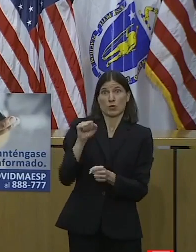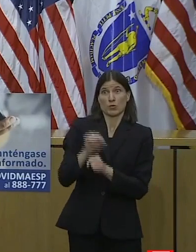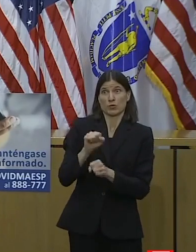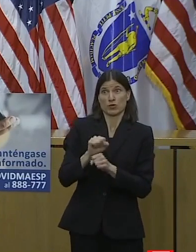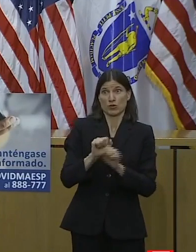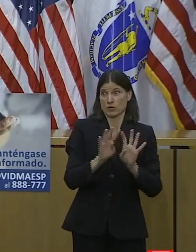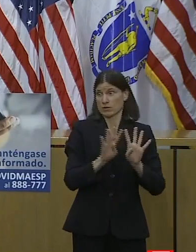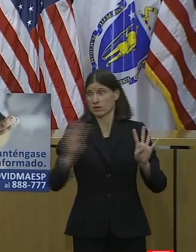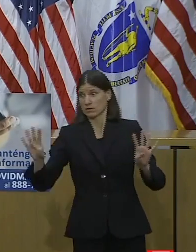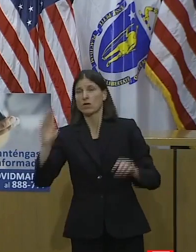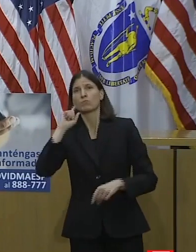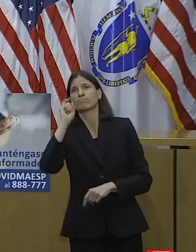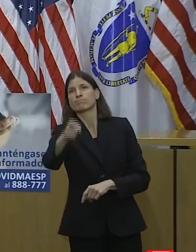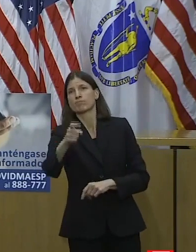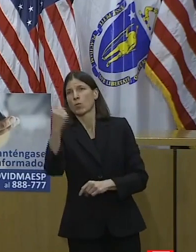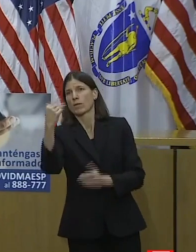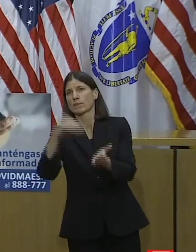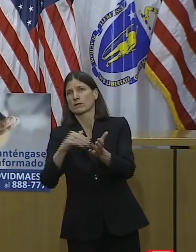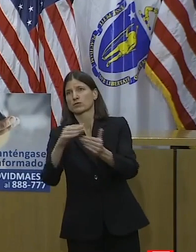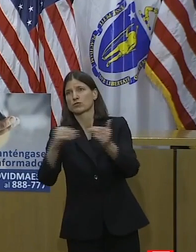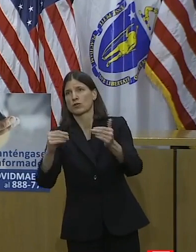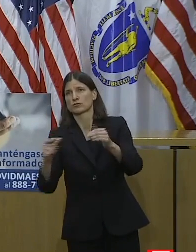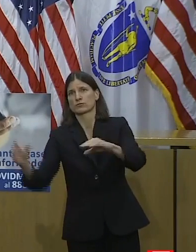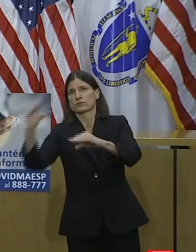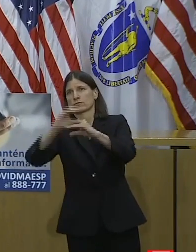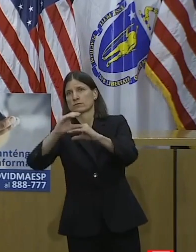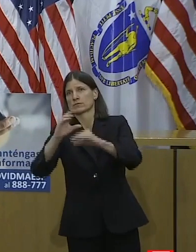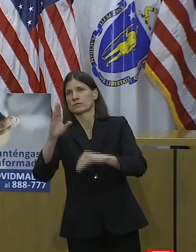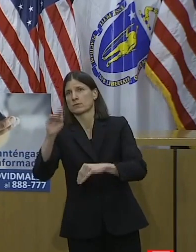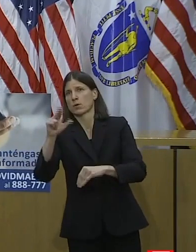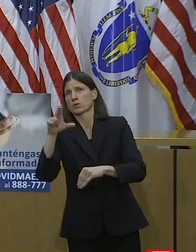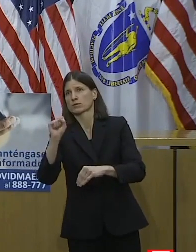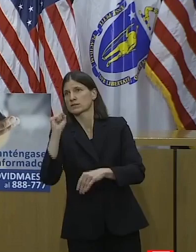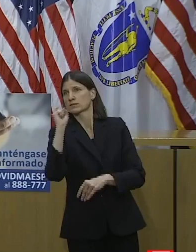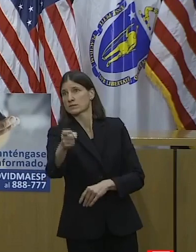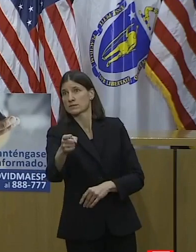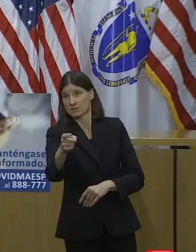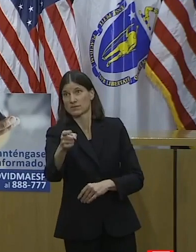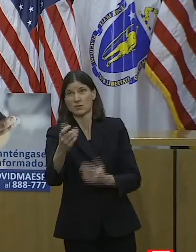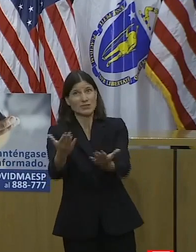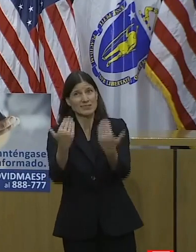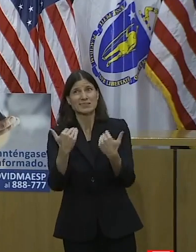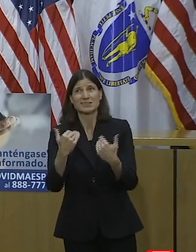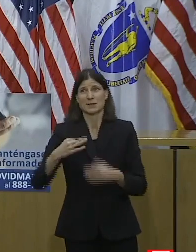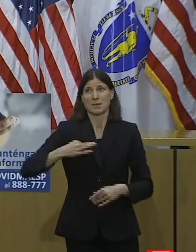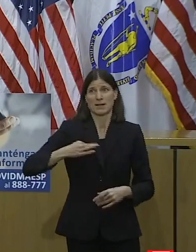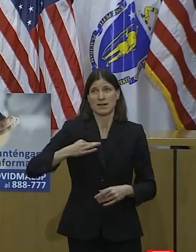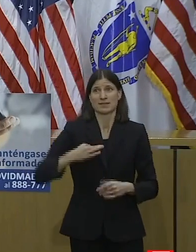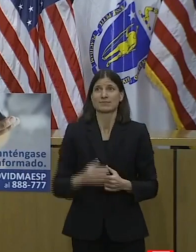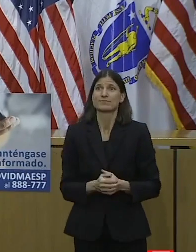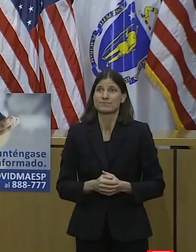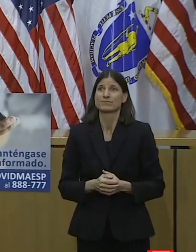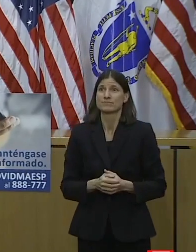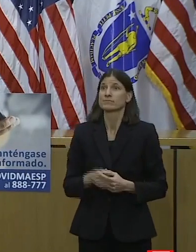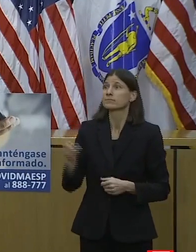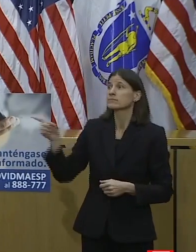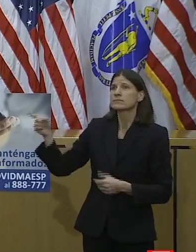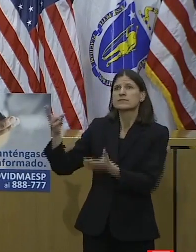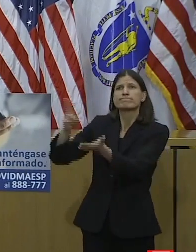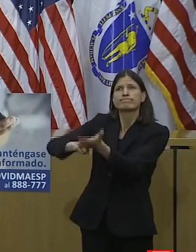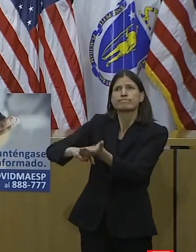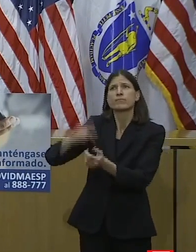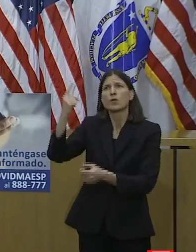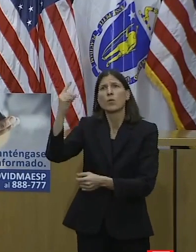we've also contracted with a firm that specializes in nursing home crisis management. They'll be available to provide facilities